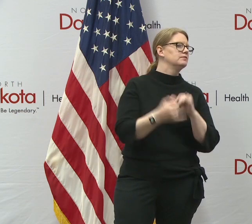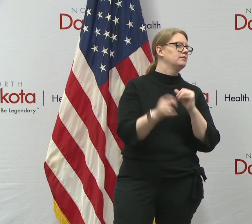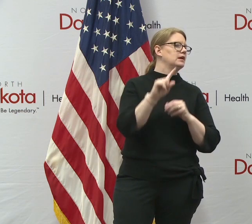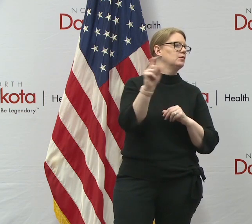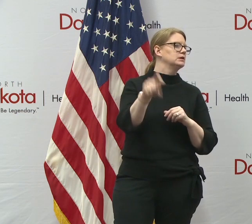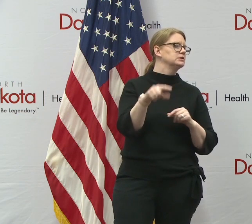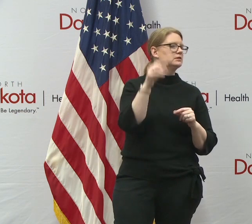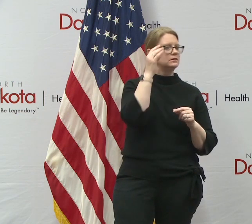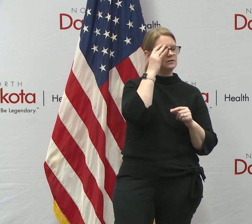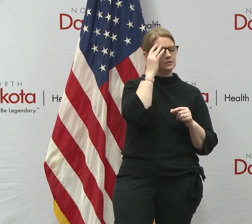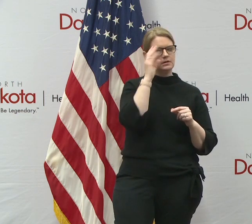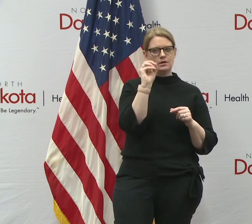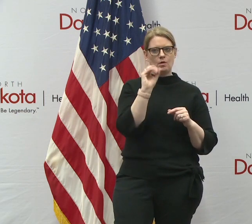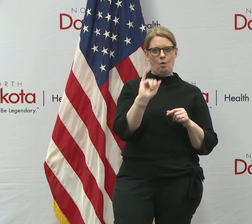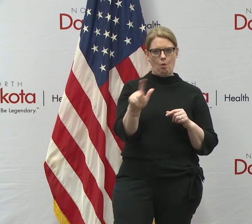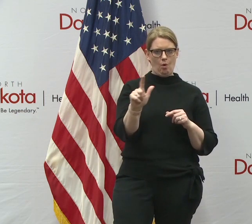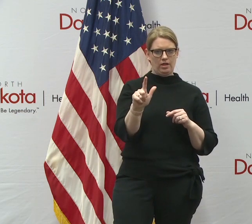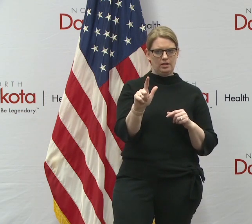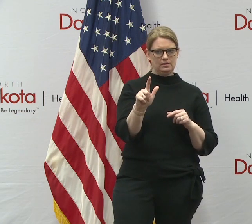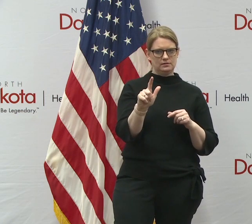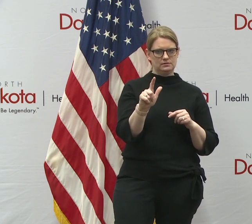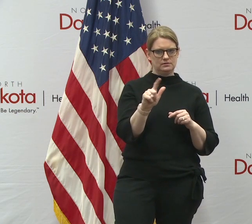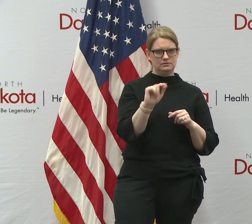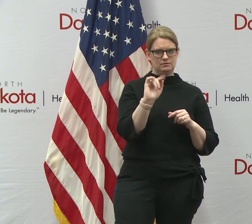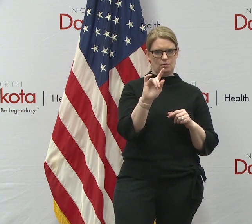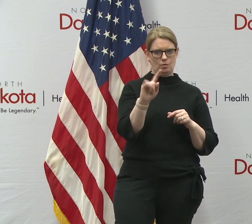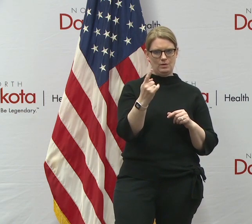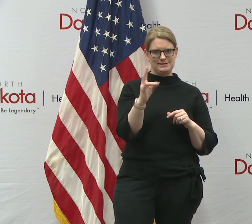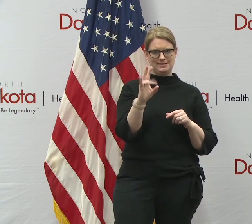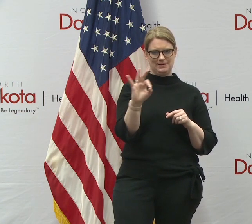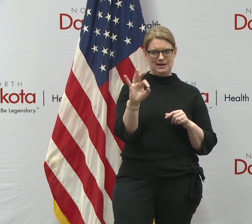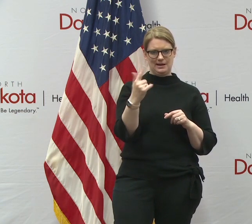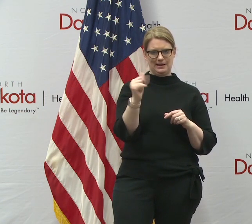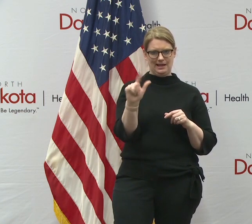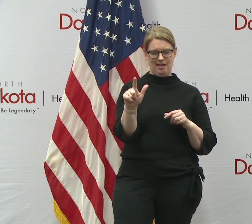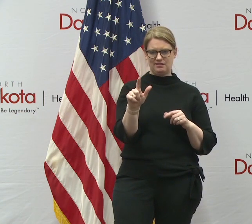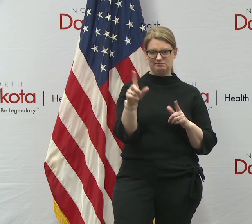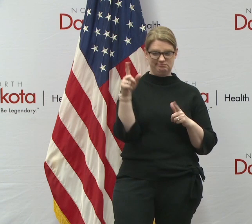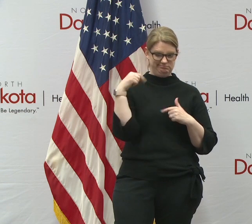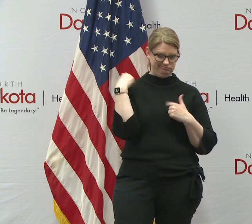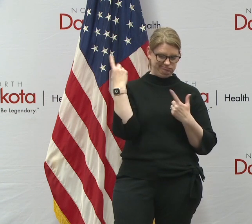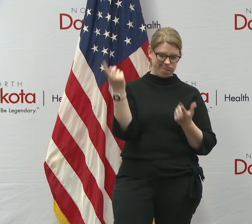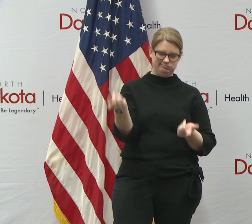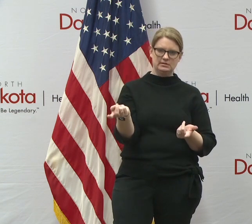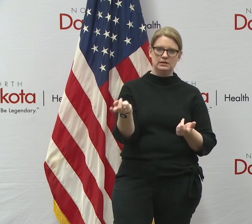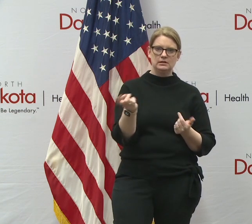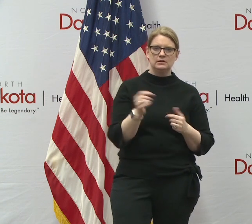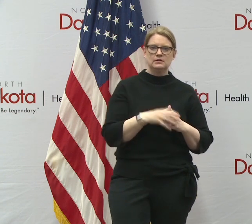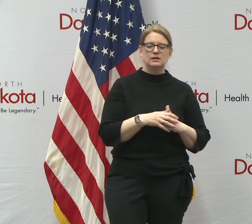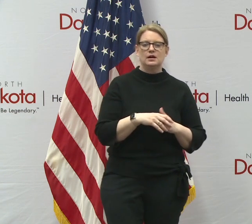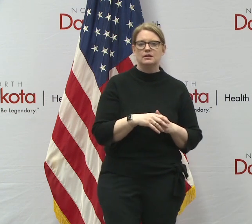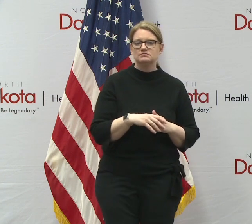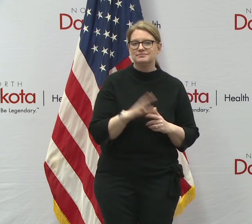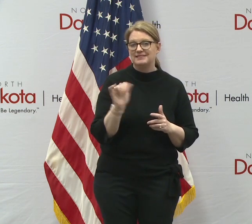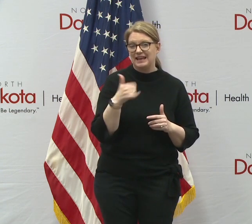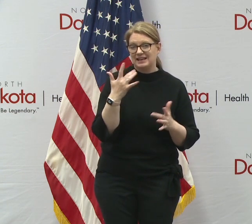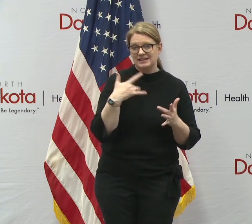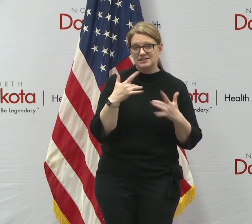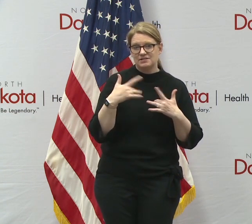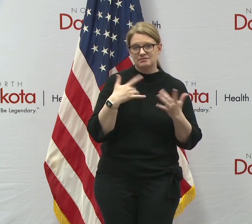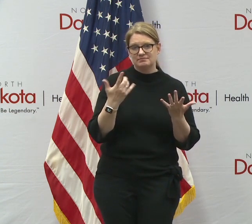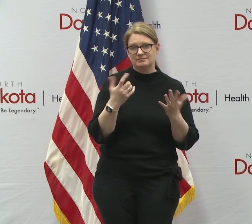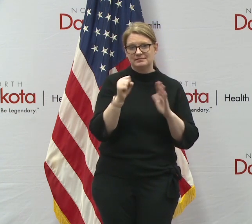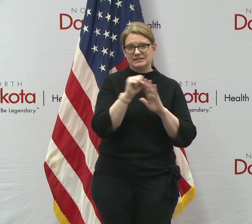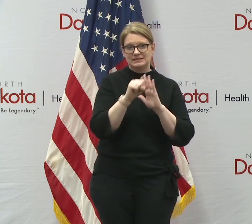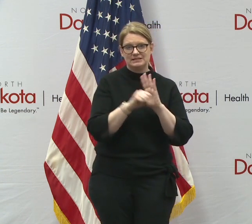Governor. Oil is at $1.79 a gallon, been that way for a while now. Any concern that the state might not be able to